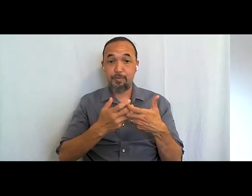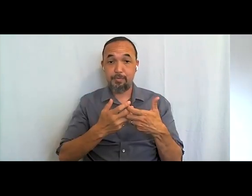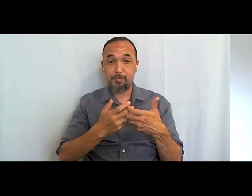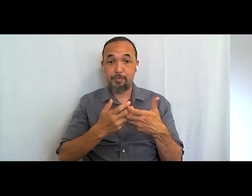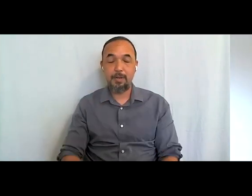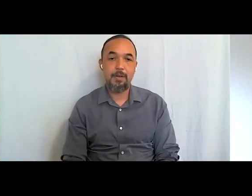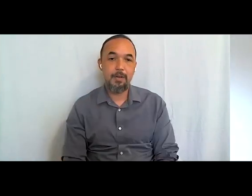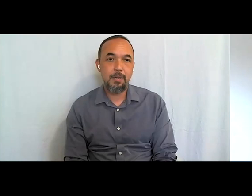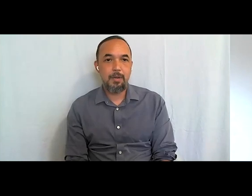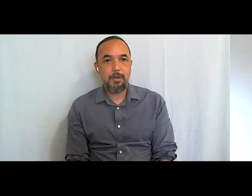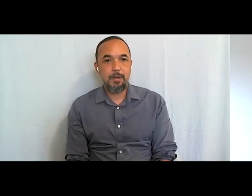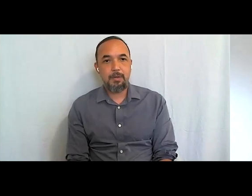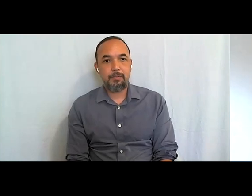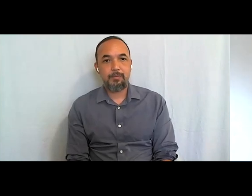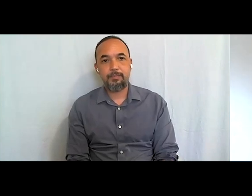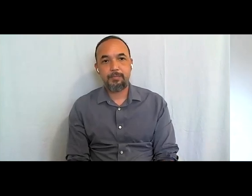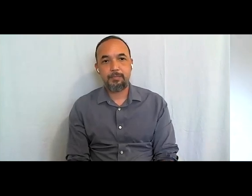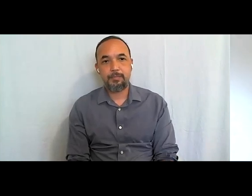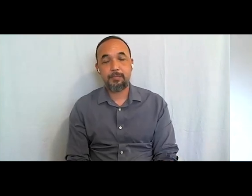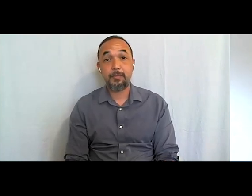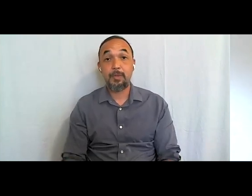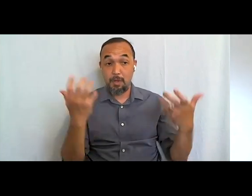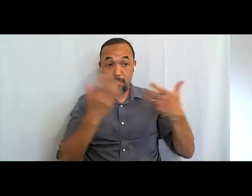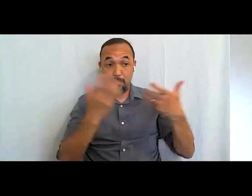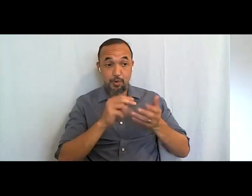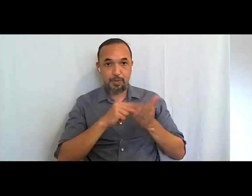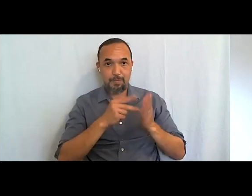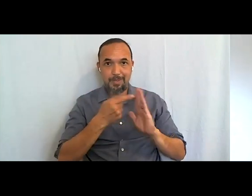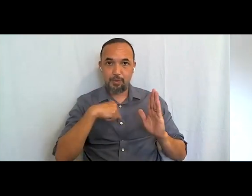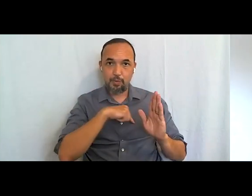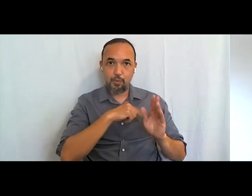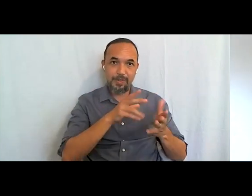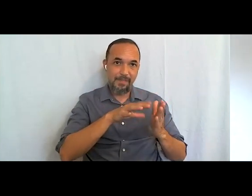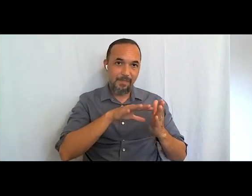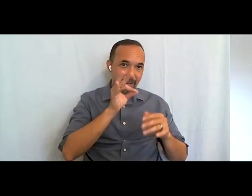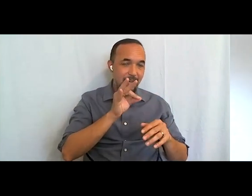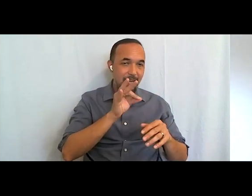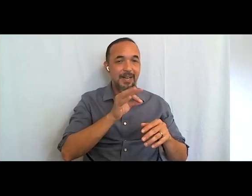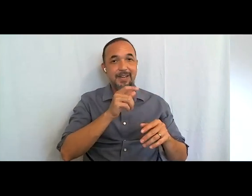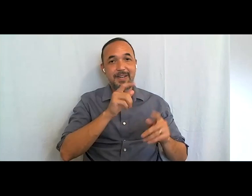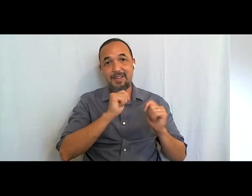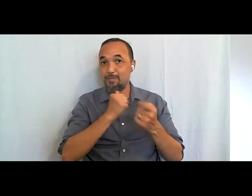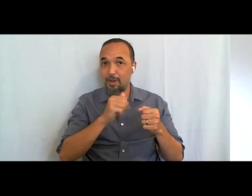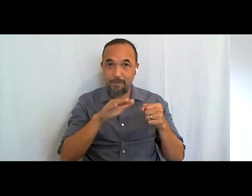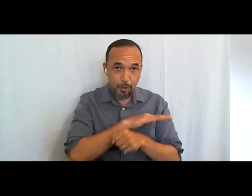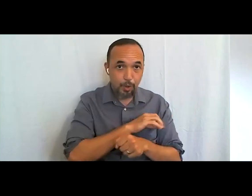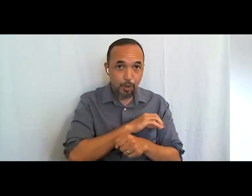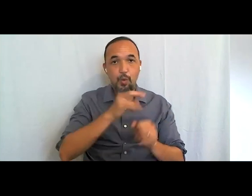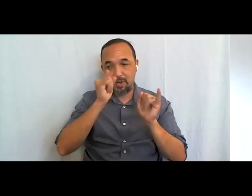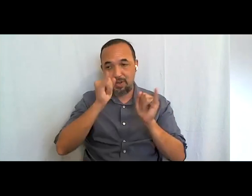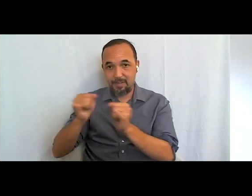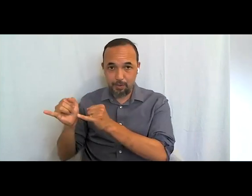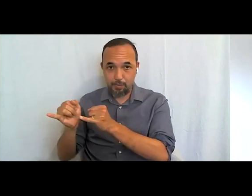That's where we find gishers, individual gishers, and partial teams. So people who are not either